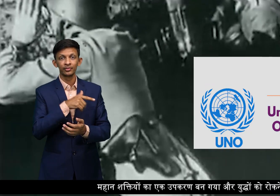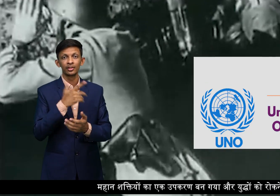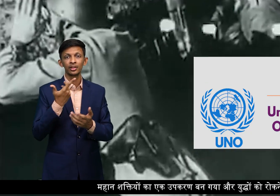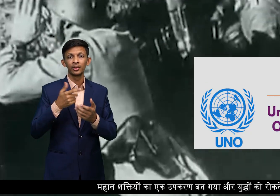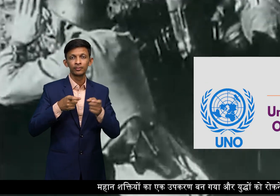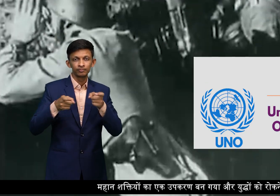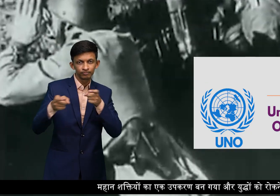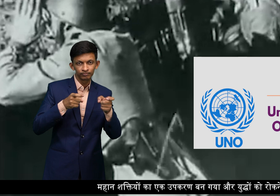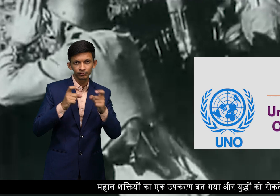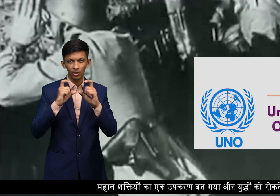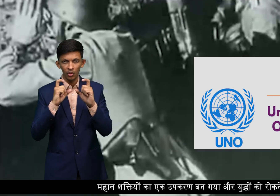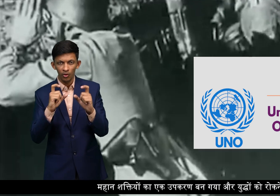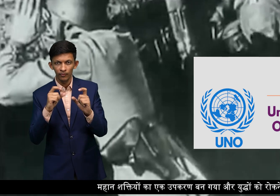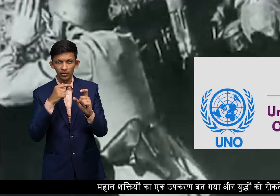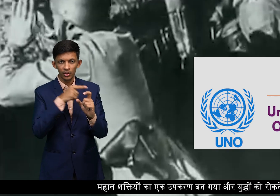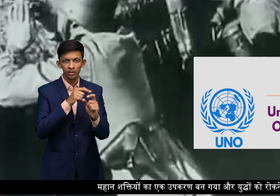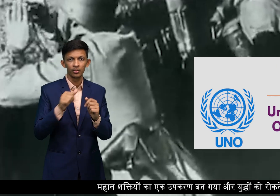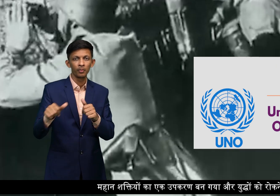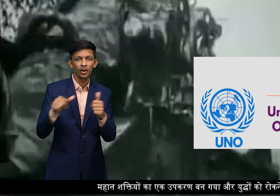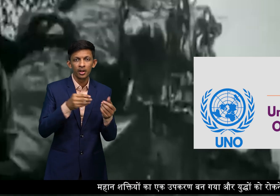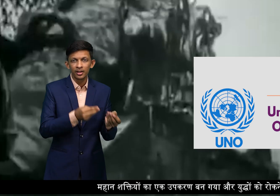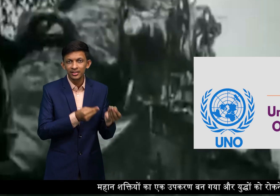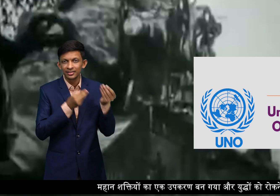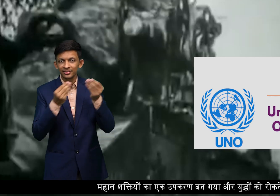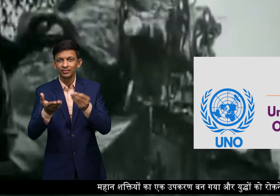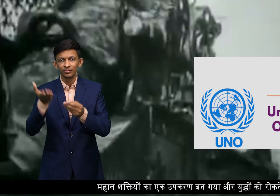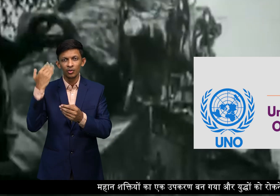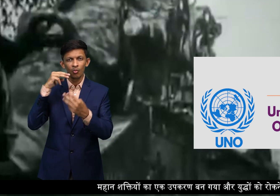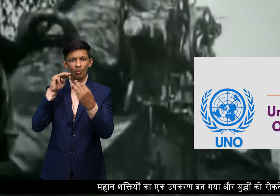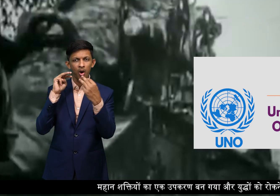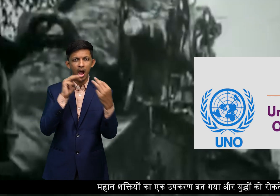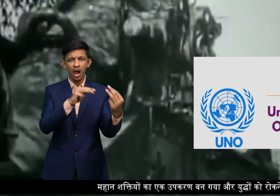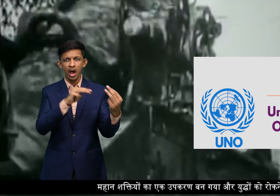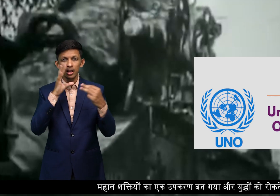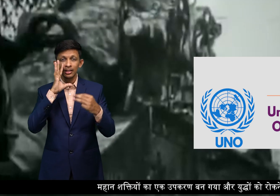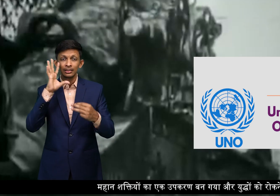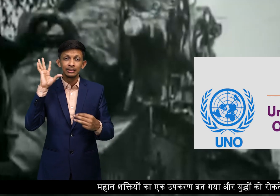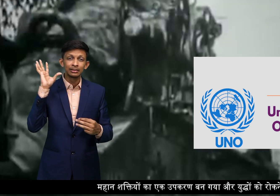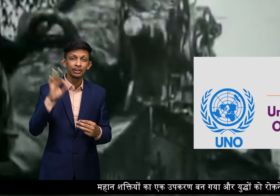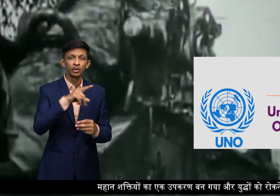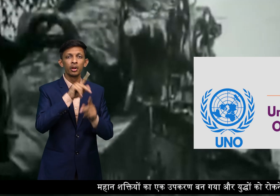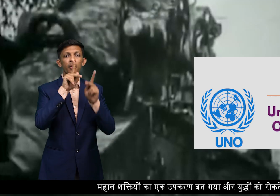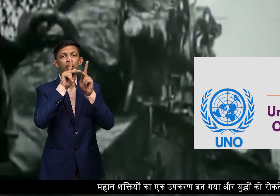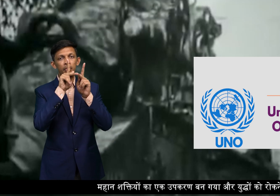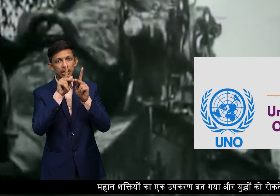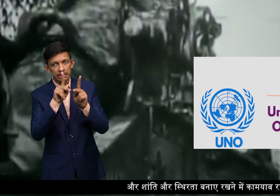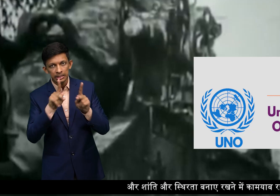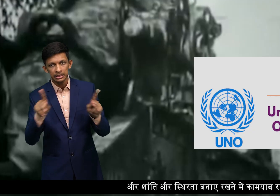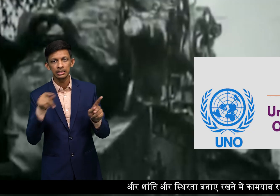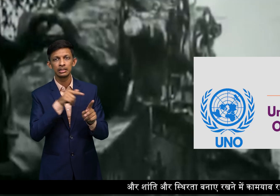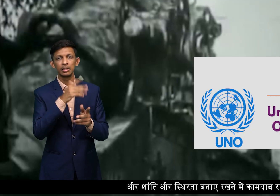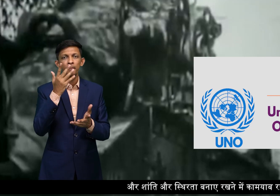USSR, and managed to prevent wars and maintain peace and stability.